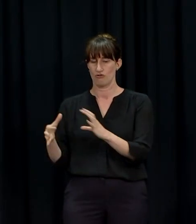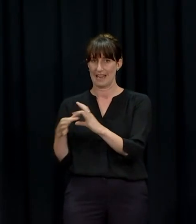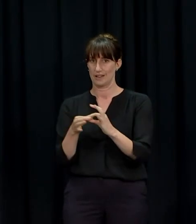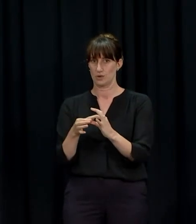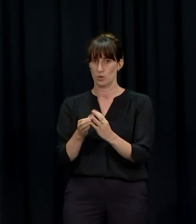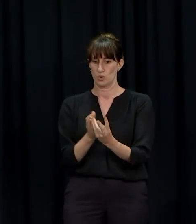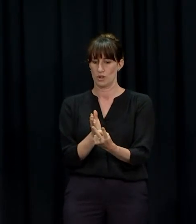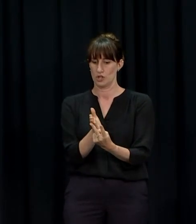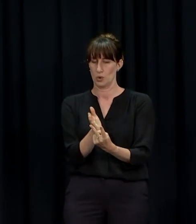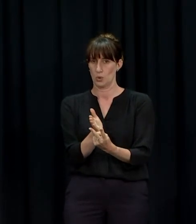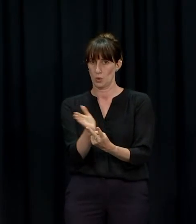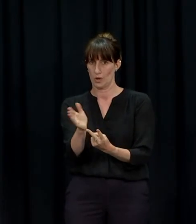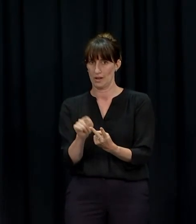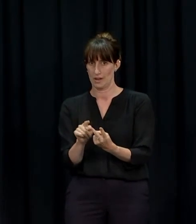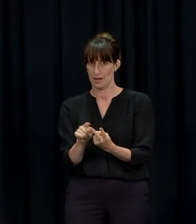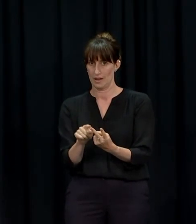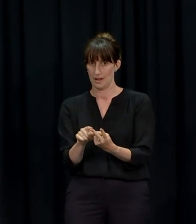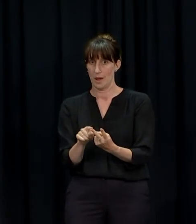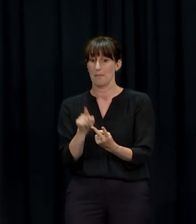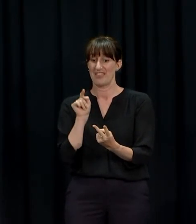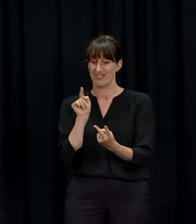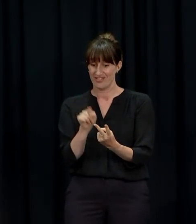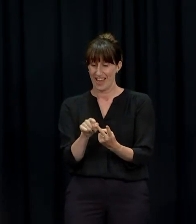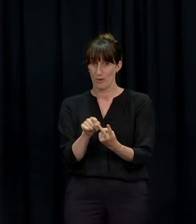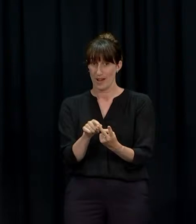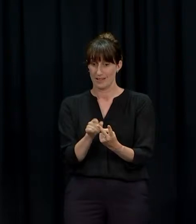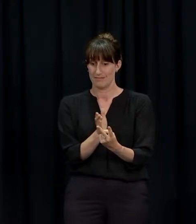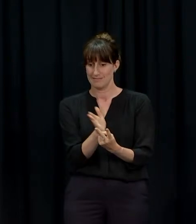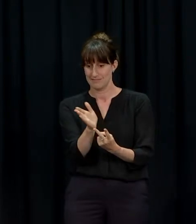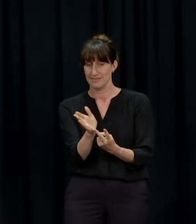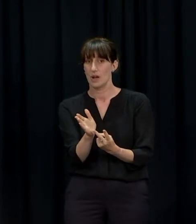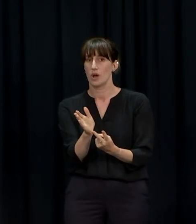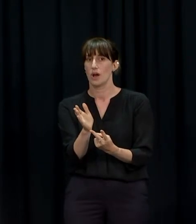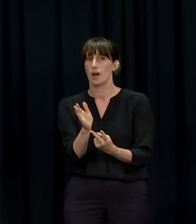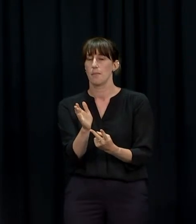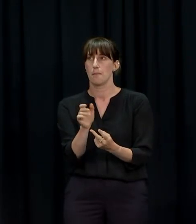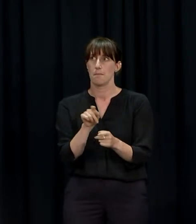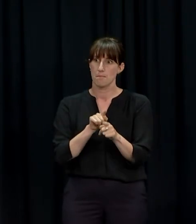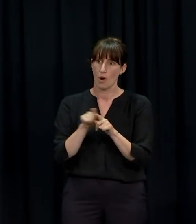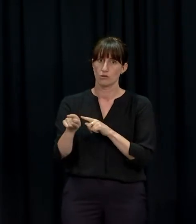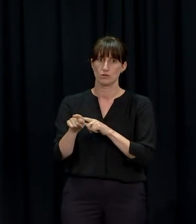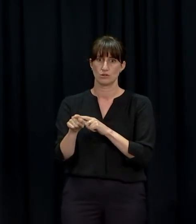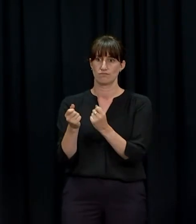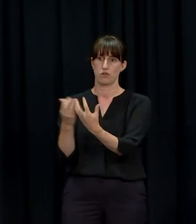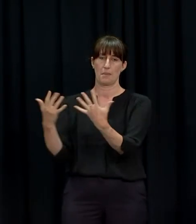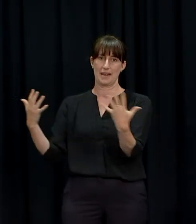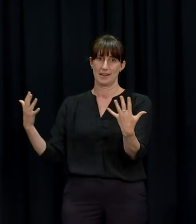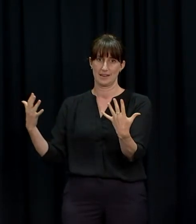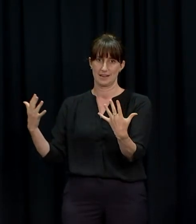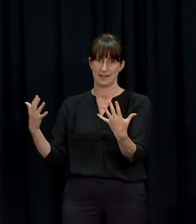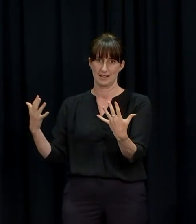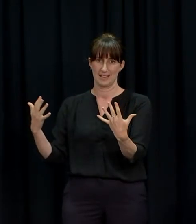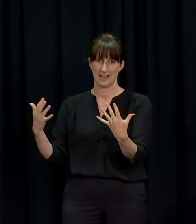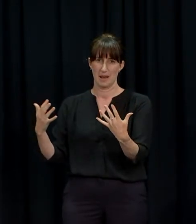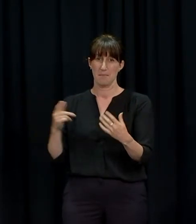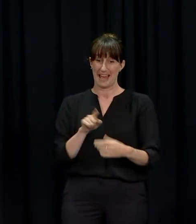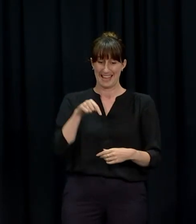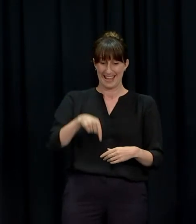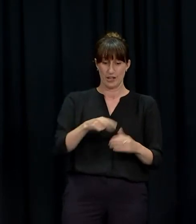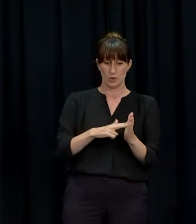seems to be becoming the more dominant one in a number of countries, and we have seen both here already. So it's not a particularly